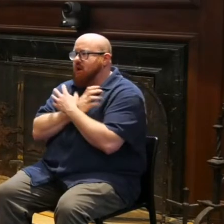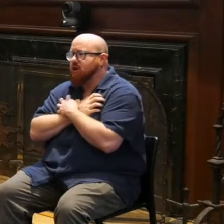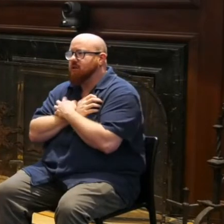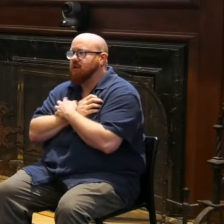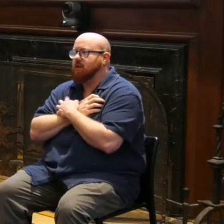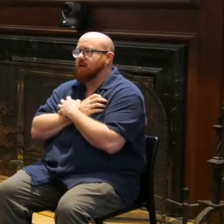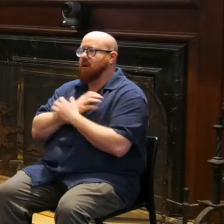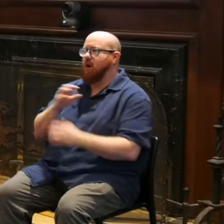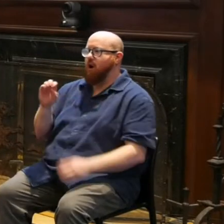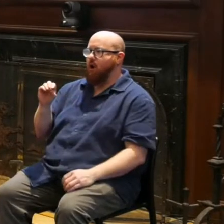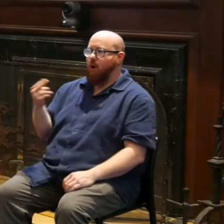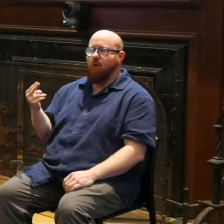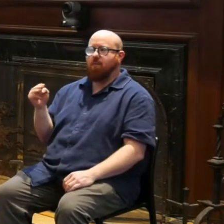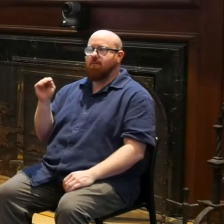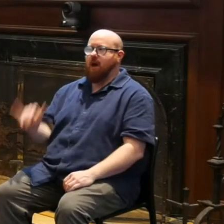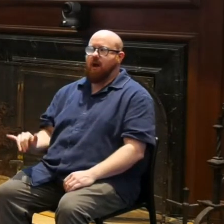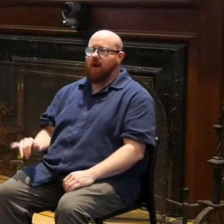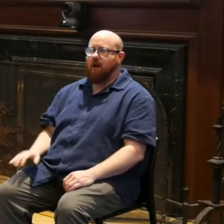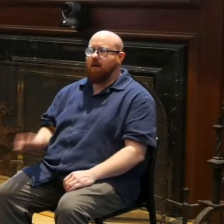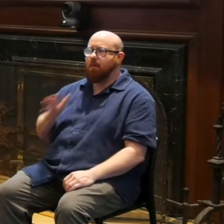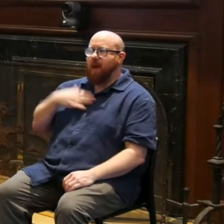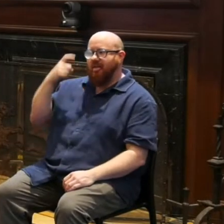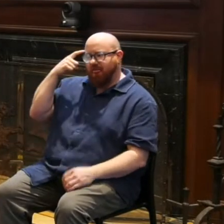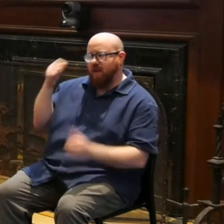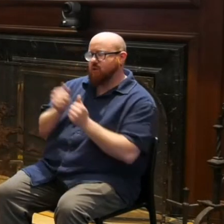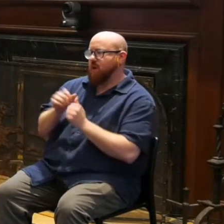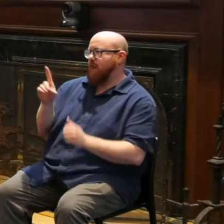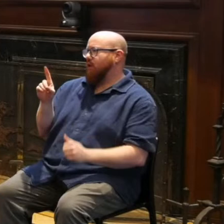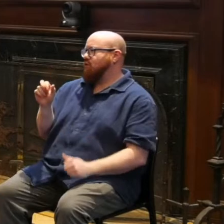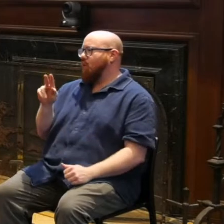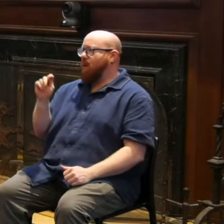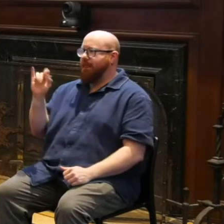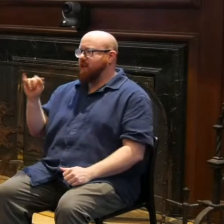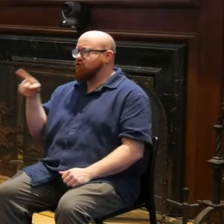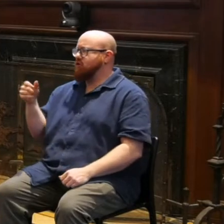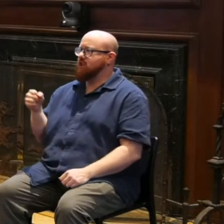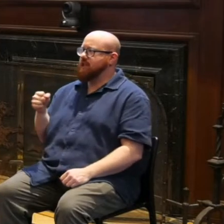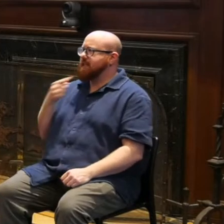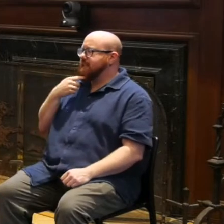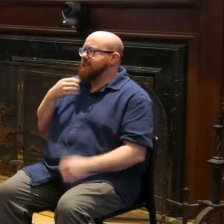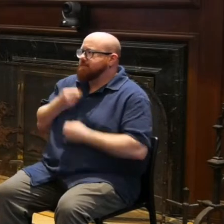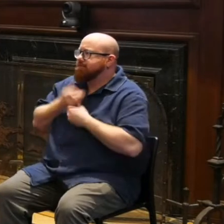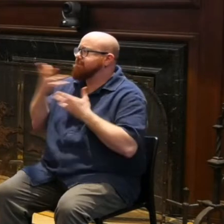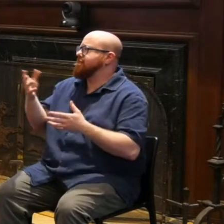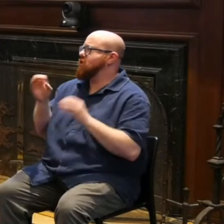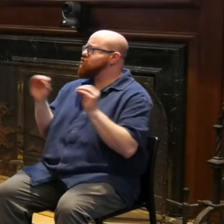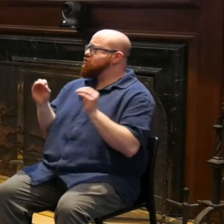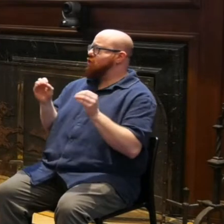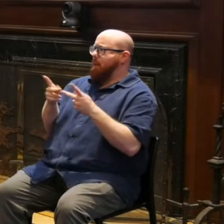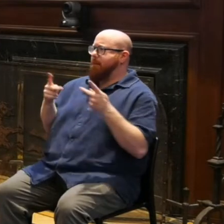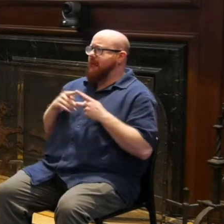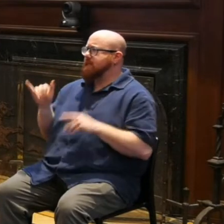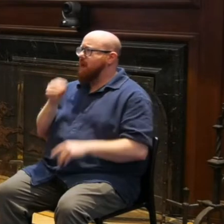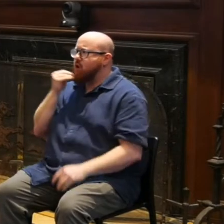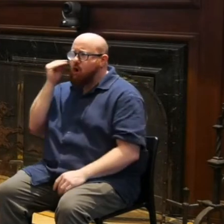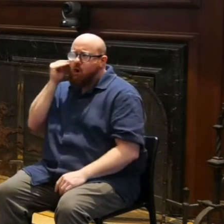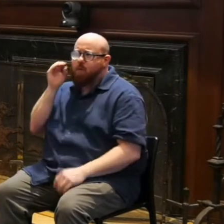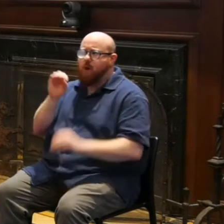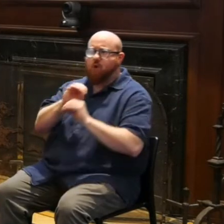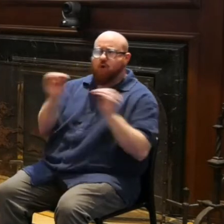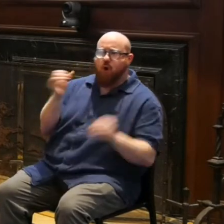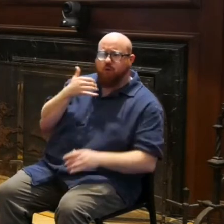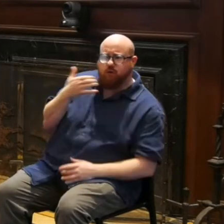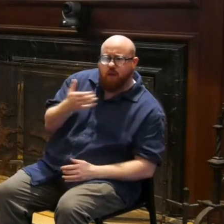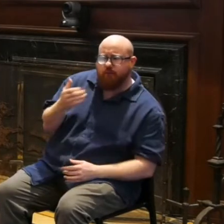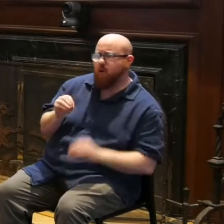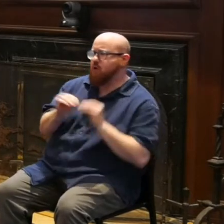Oh my. My thoughts are with Dorothy when she cried, "There's no place like home." There were no cell phones, no one to call. Thinking of